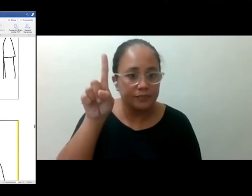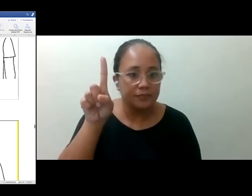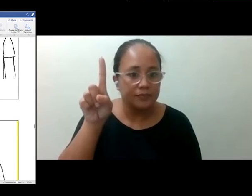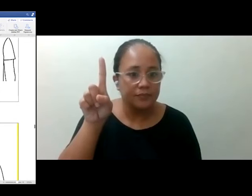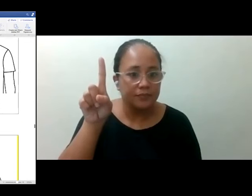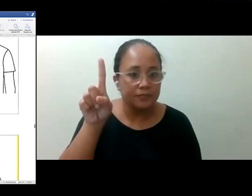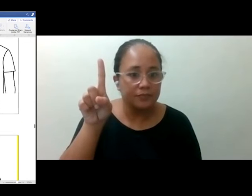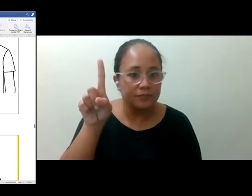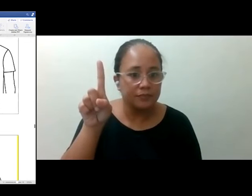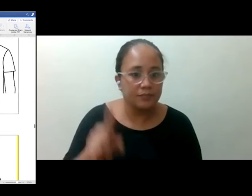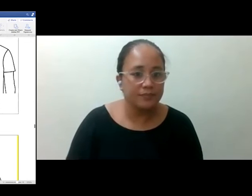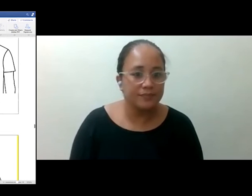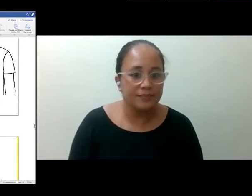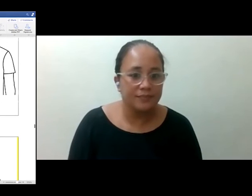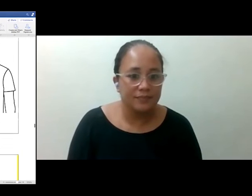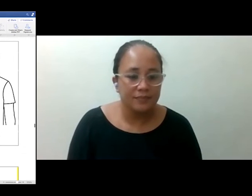okay.